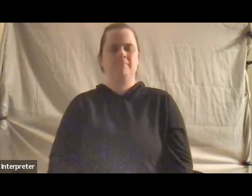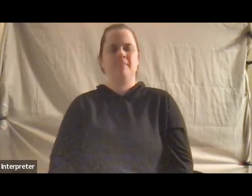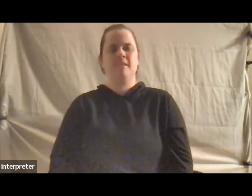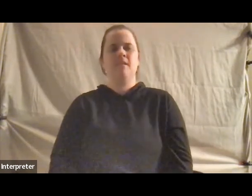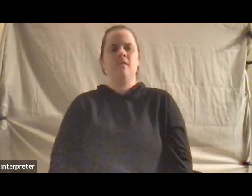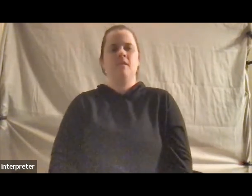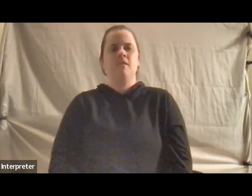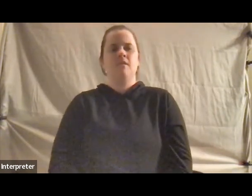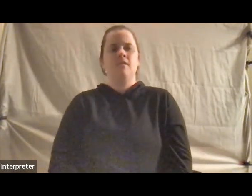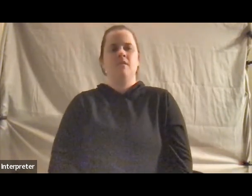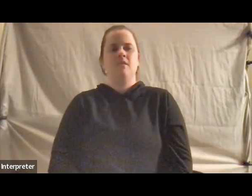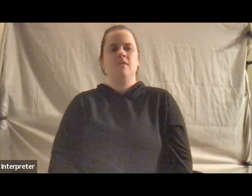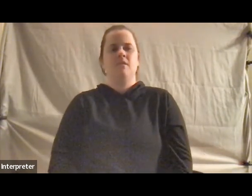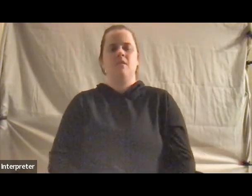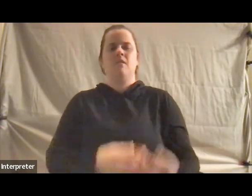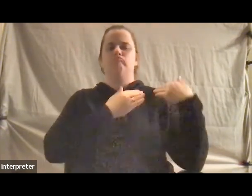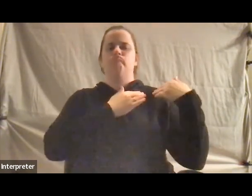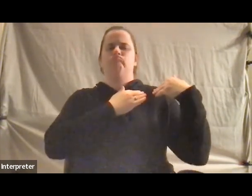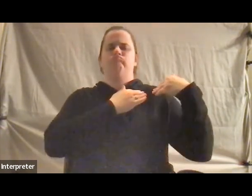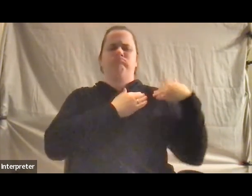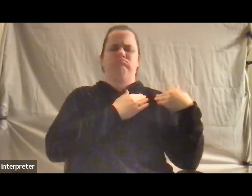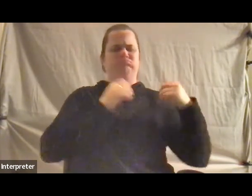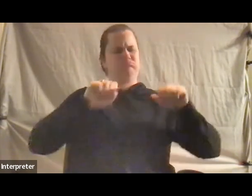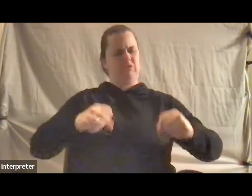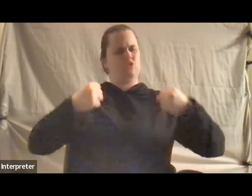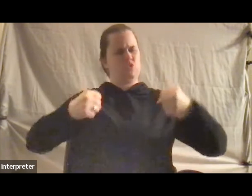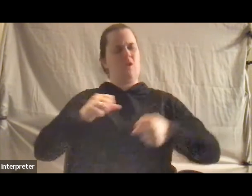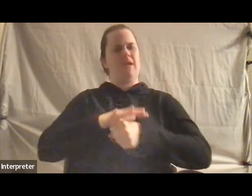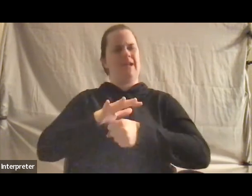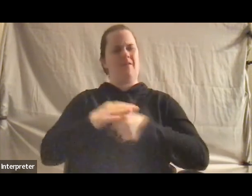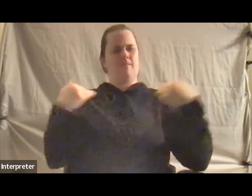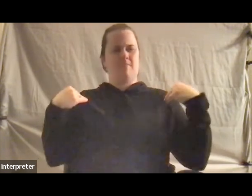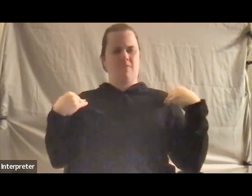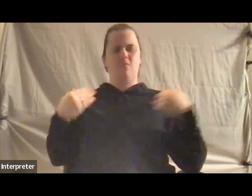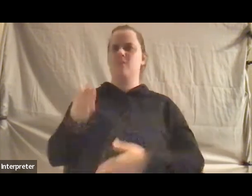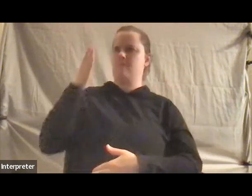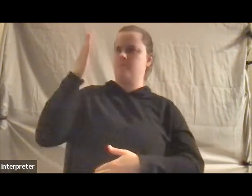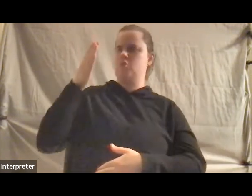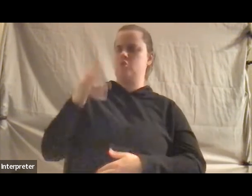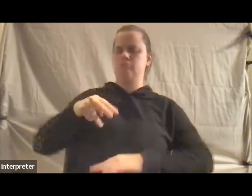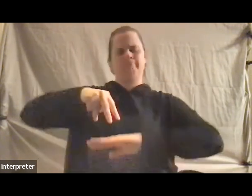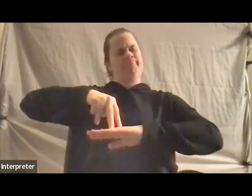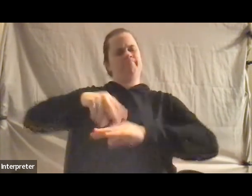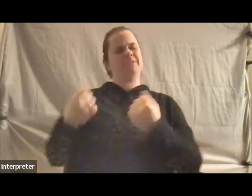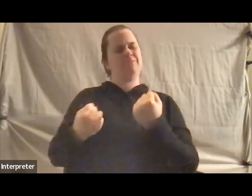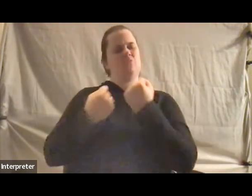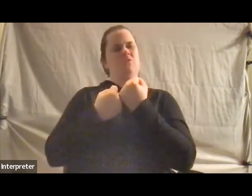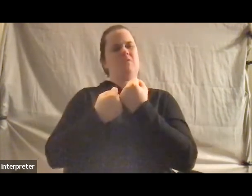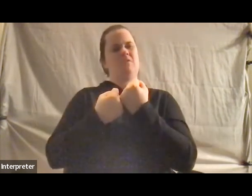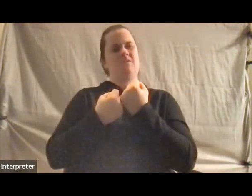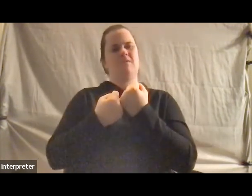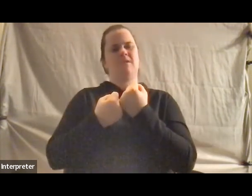that our shoulders are more than strong enough for Tacoma's future to stand on. I